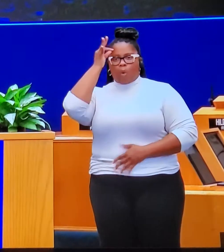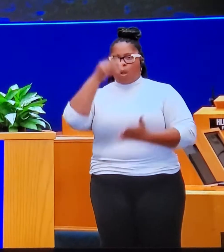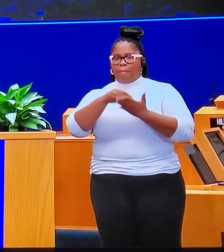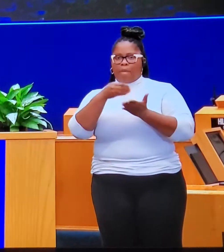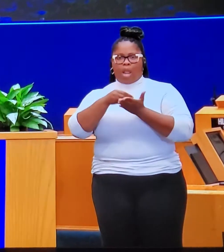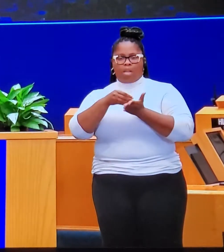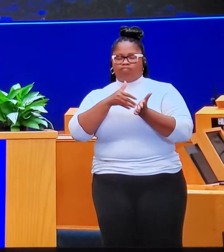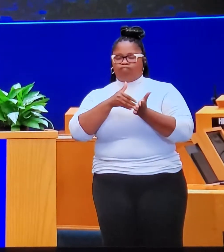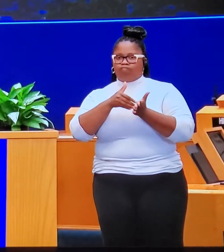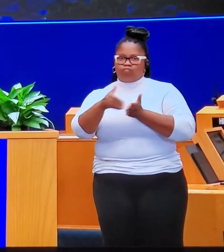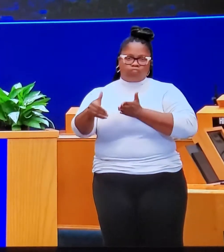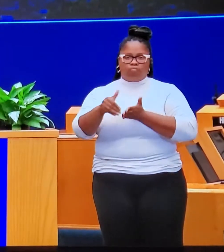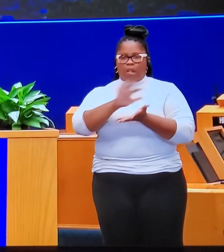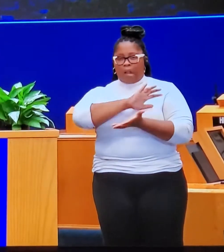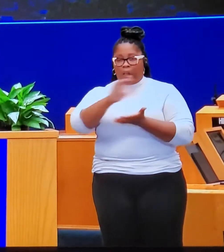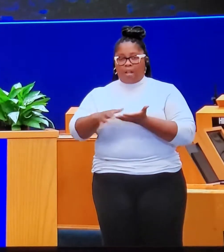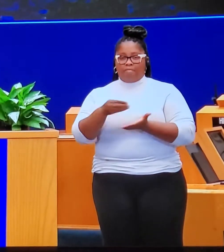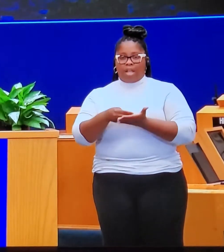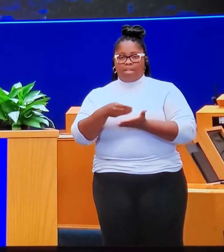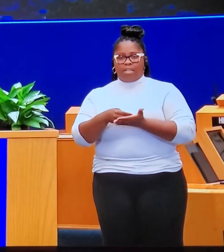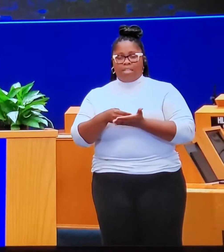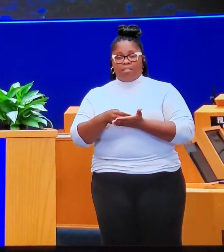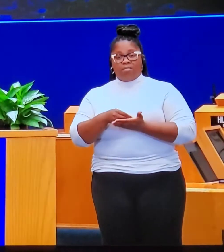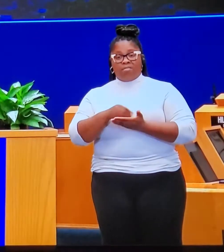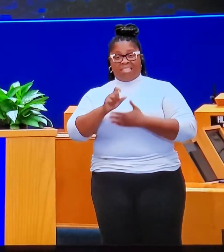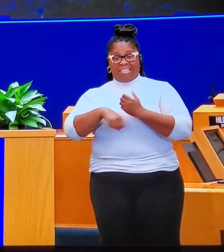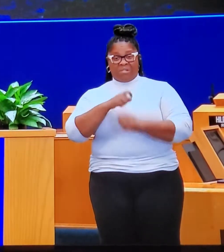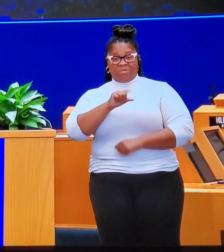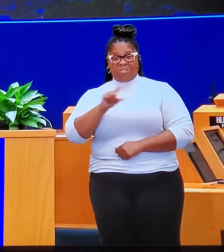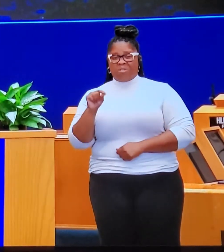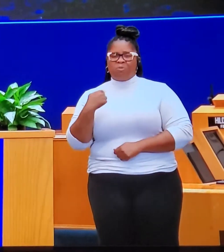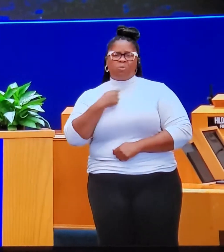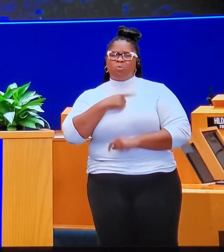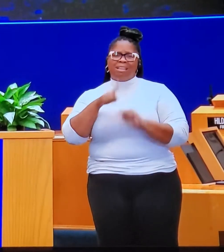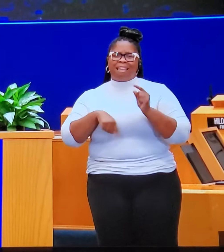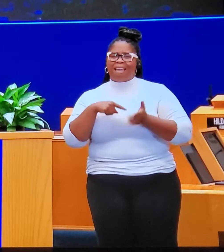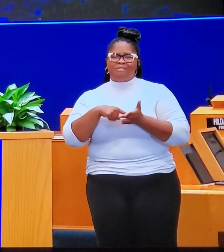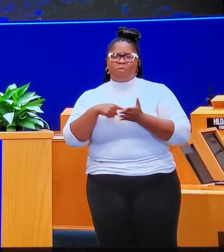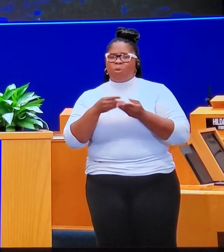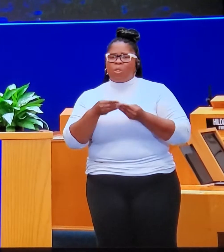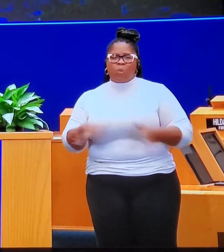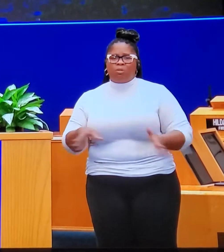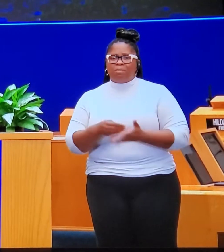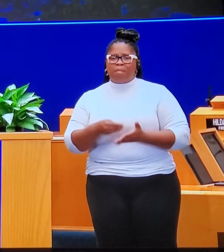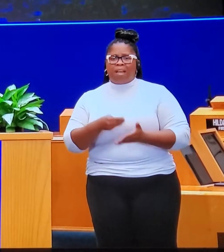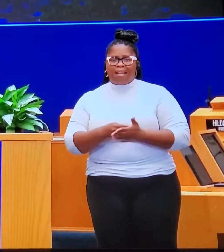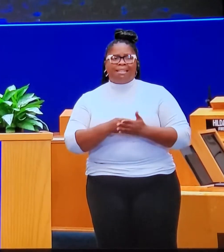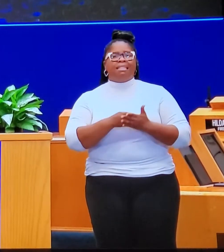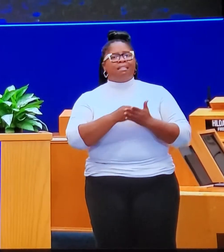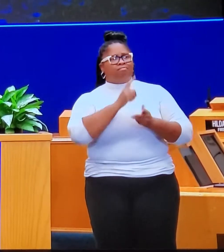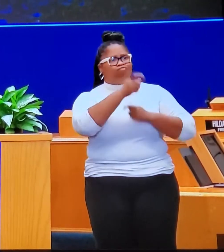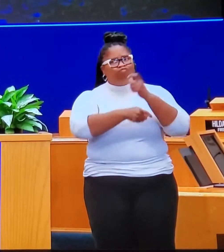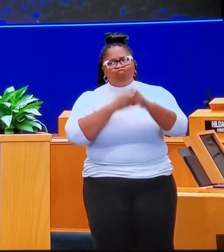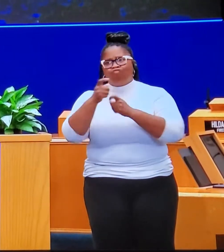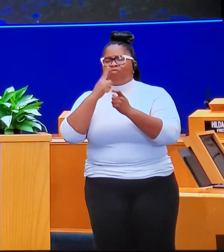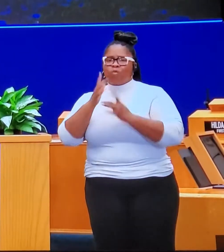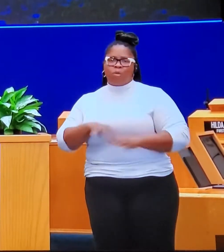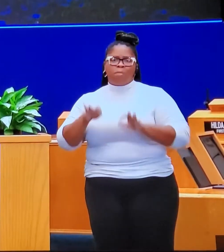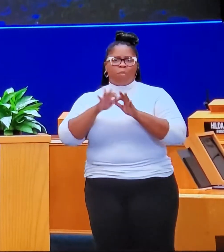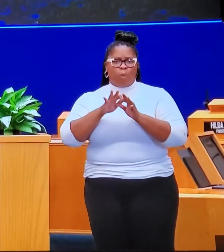communities cannot afford to miss the opportunity to ensure necessary funding goes to crucial programs for our